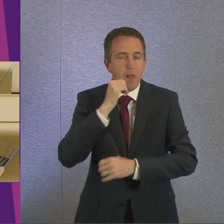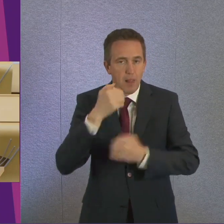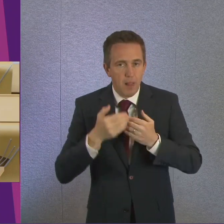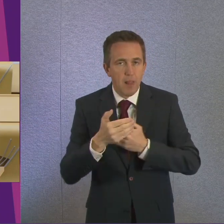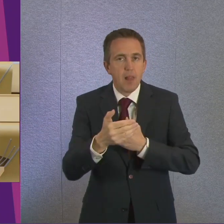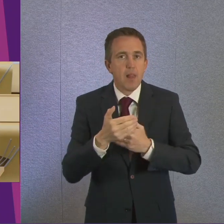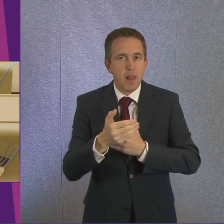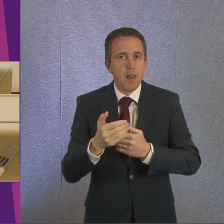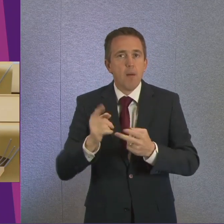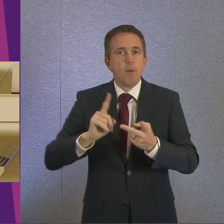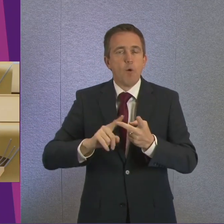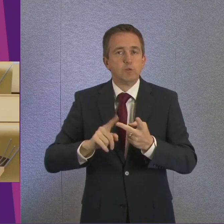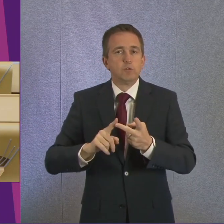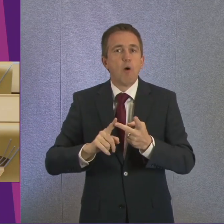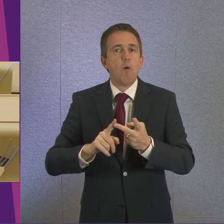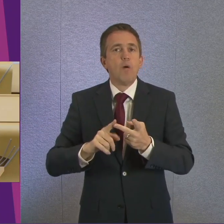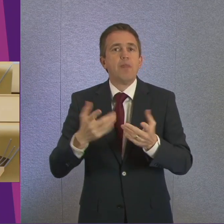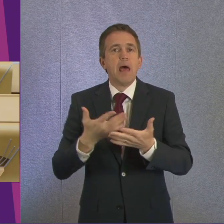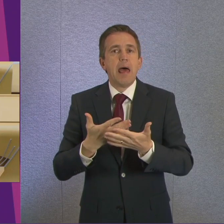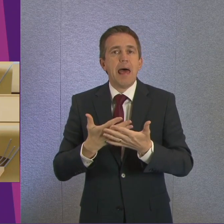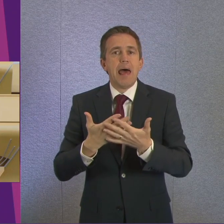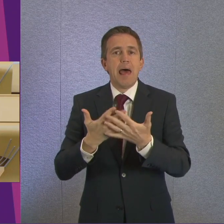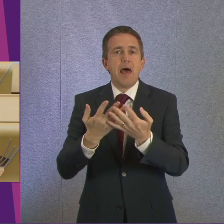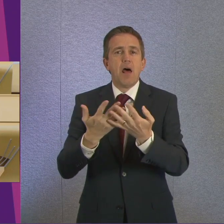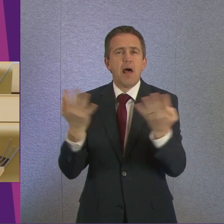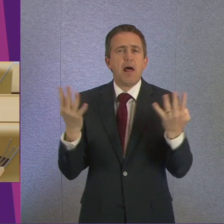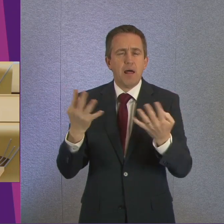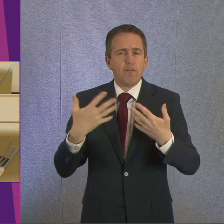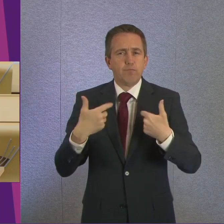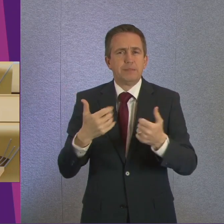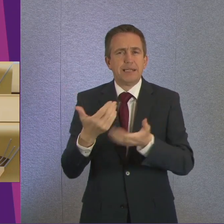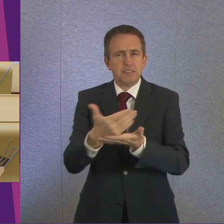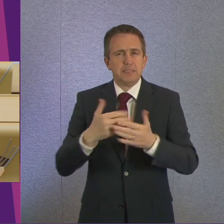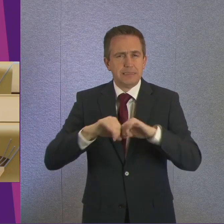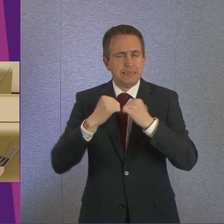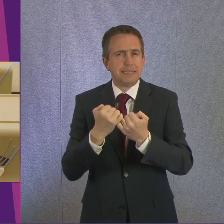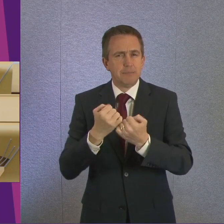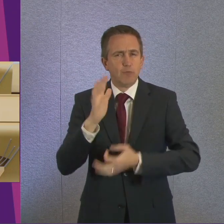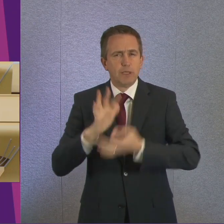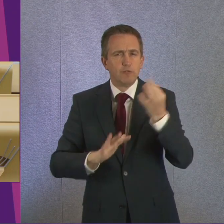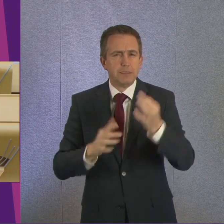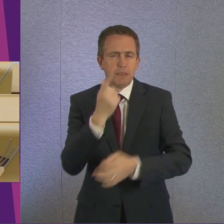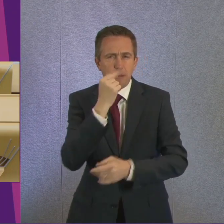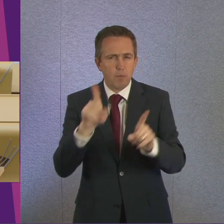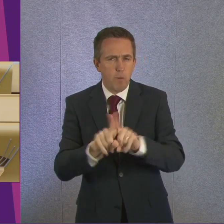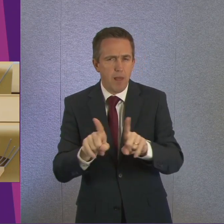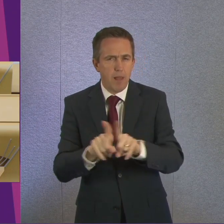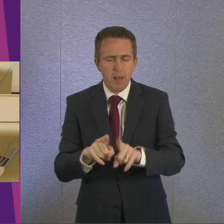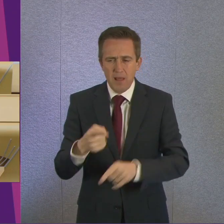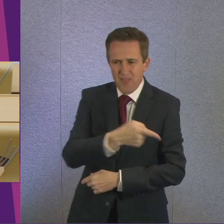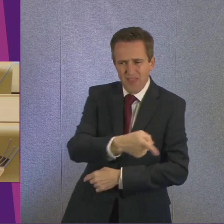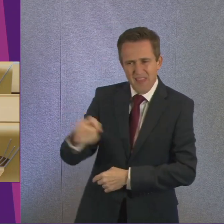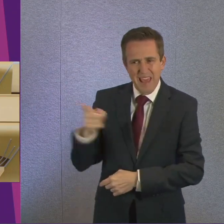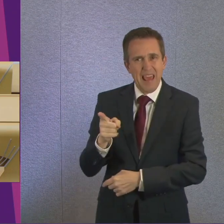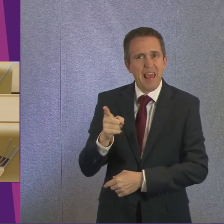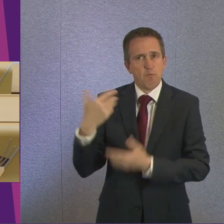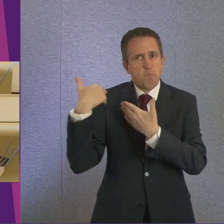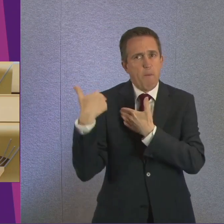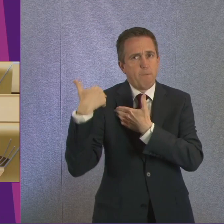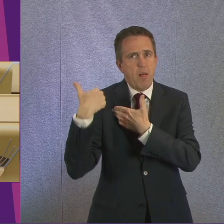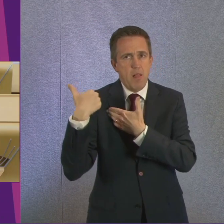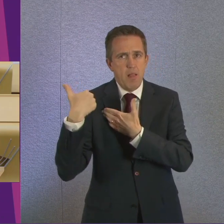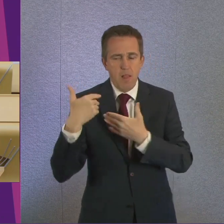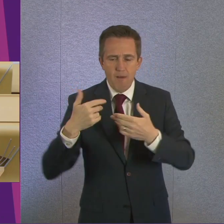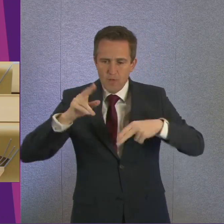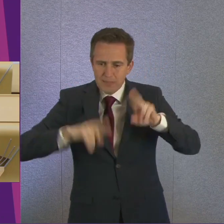health protection teams' capacity, local health protection teams, because they are the ones that lead the tracing